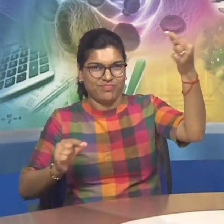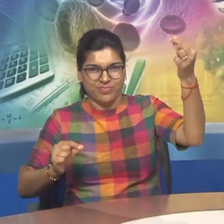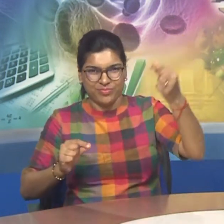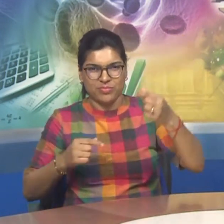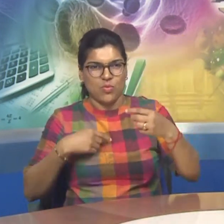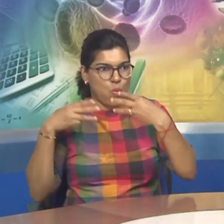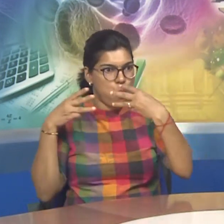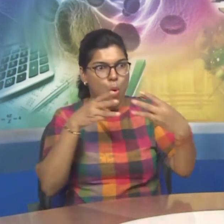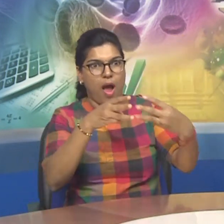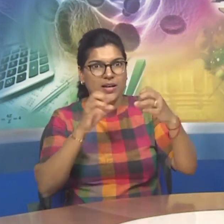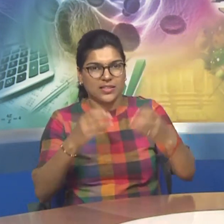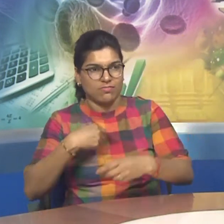swords,